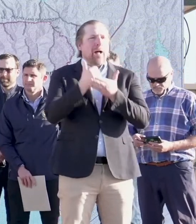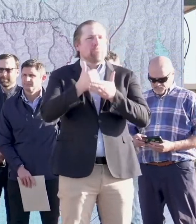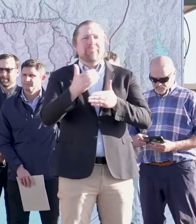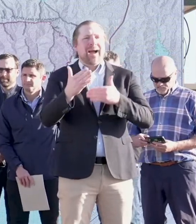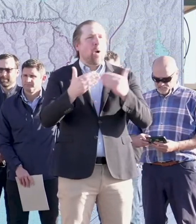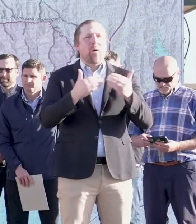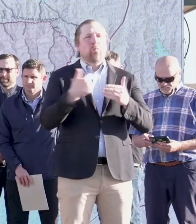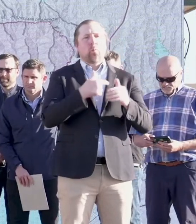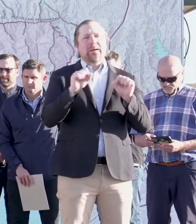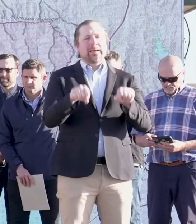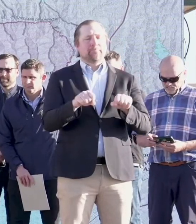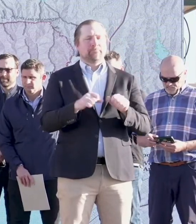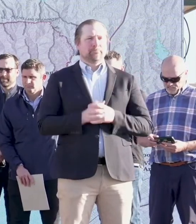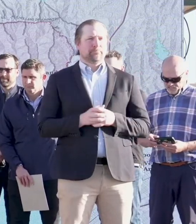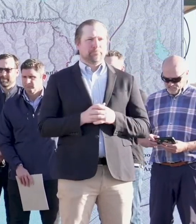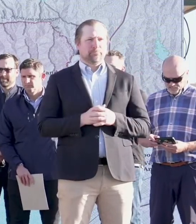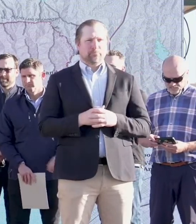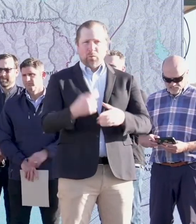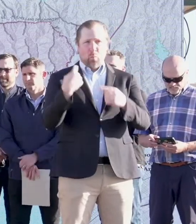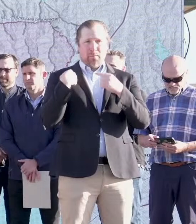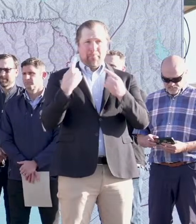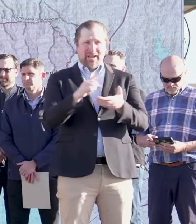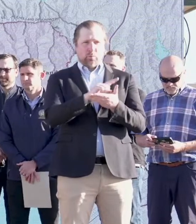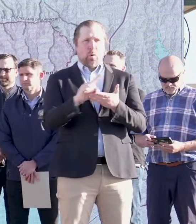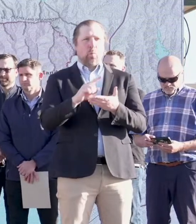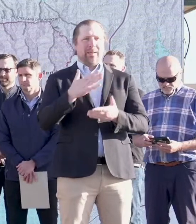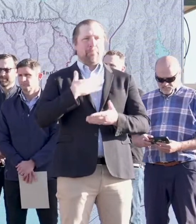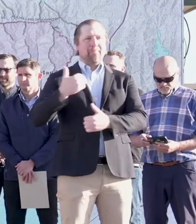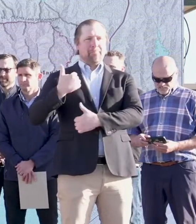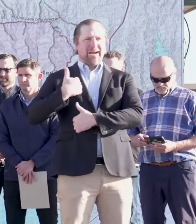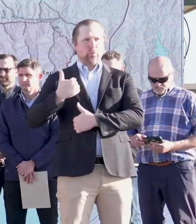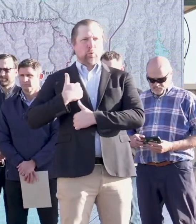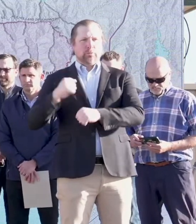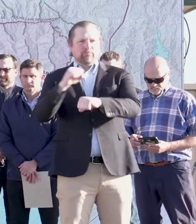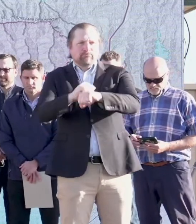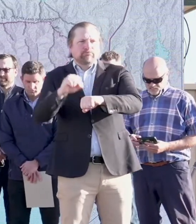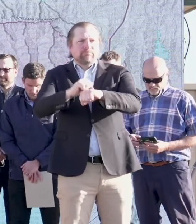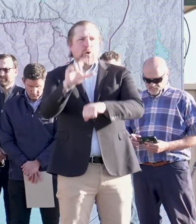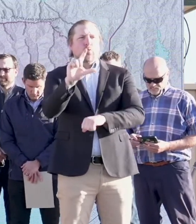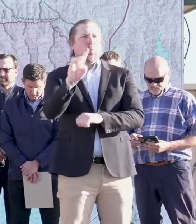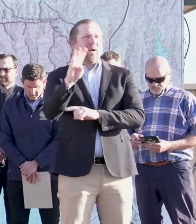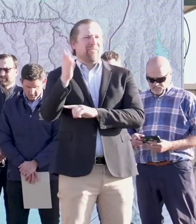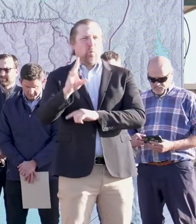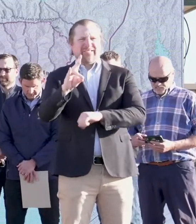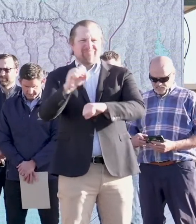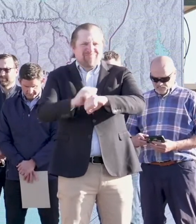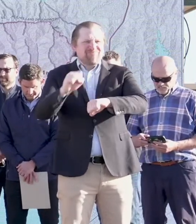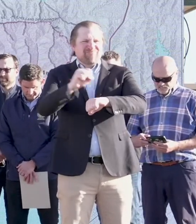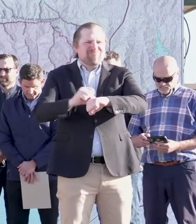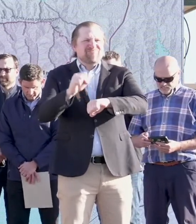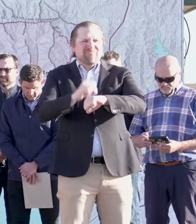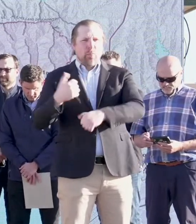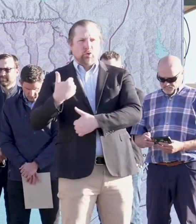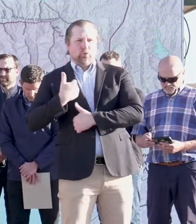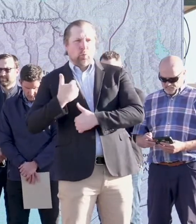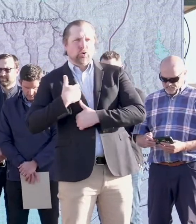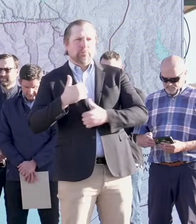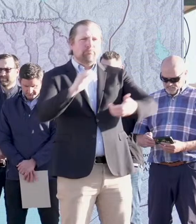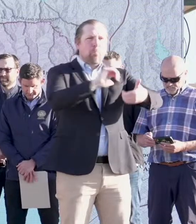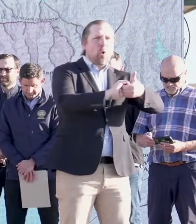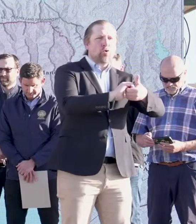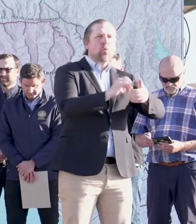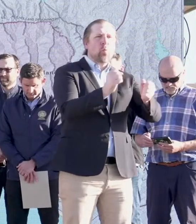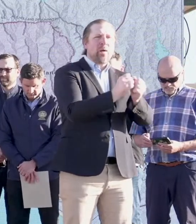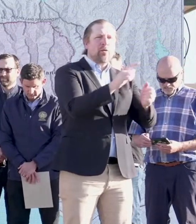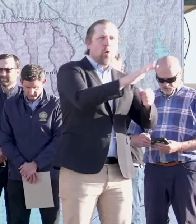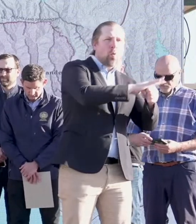can. Over the past week, my soldiers have worked tirelessly 24/7 alongside various local,